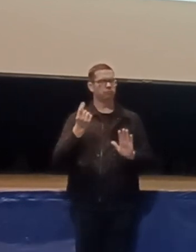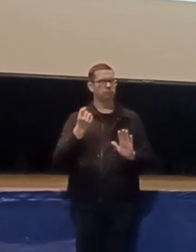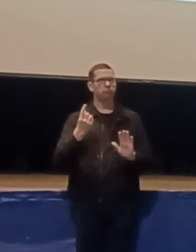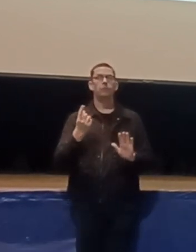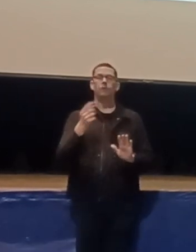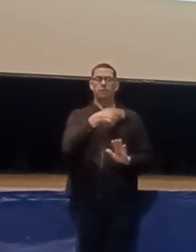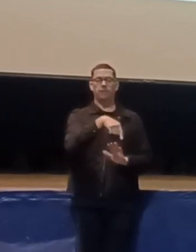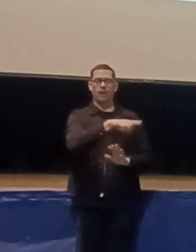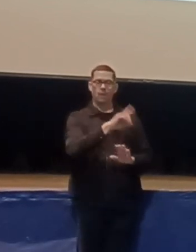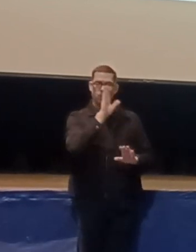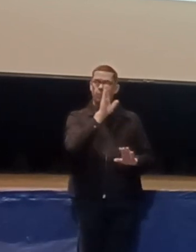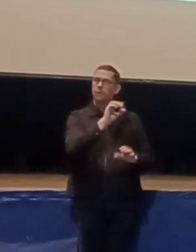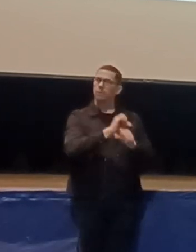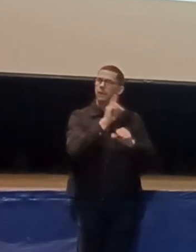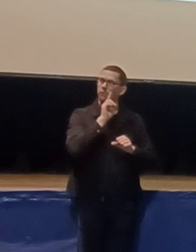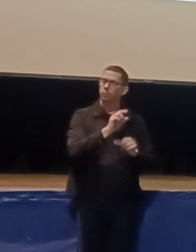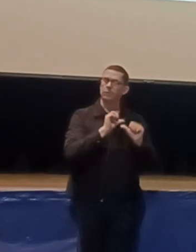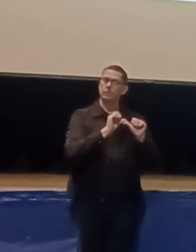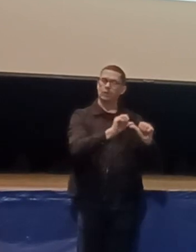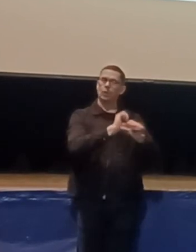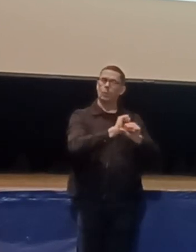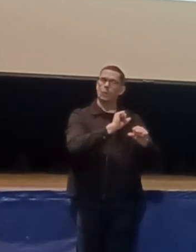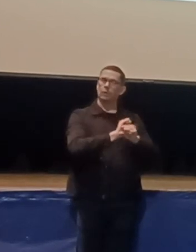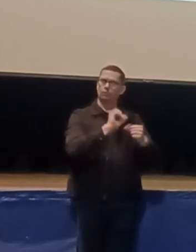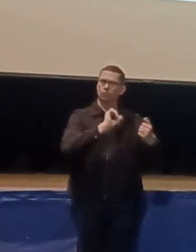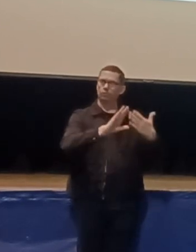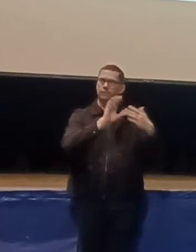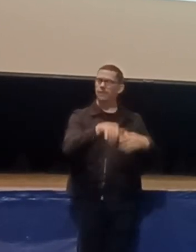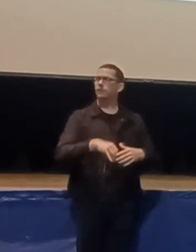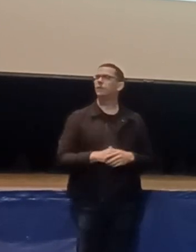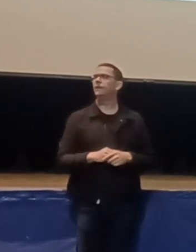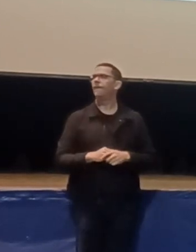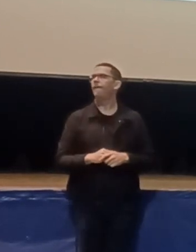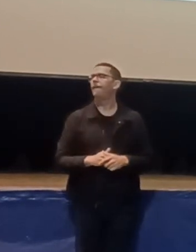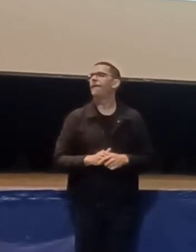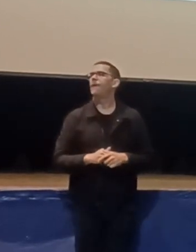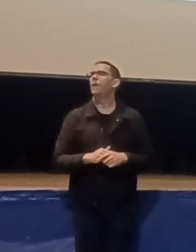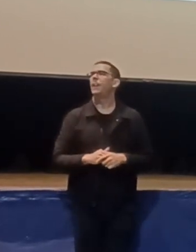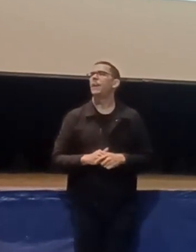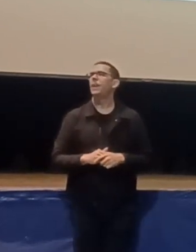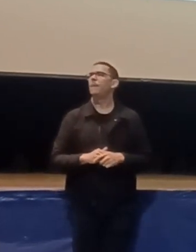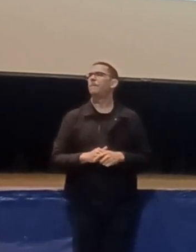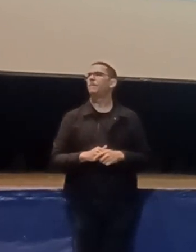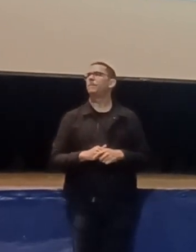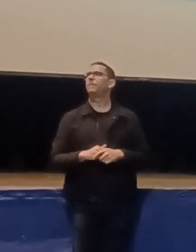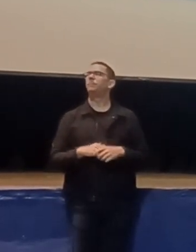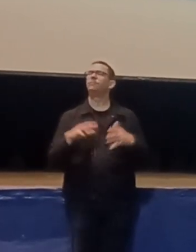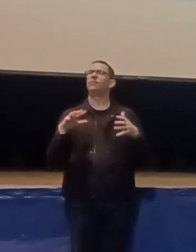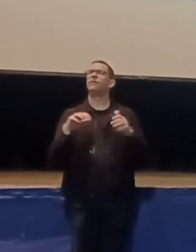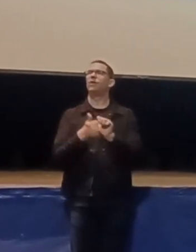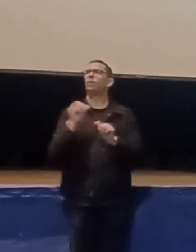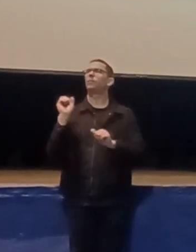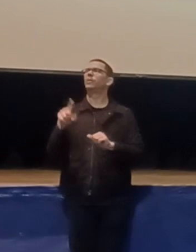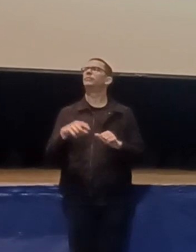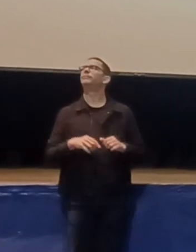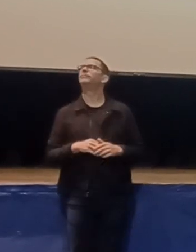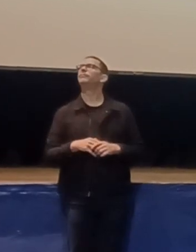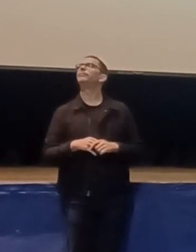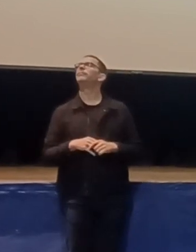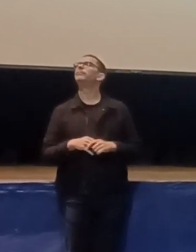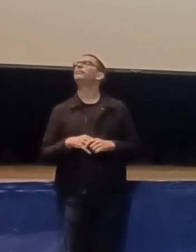to continue working to make sure it's addressed. Okay, follow-up question. I know Mommy said in the next phase, like that, you'll be bringing